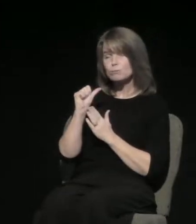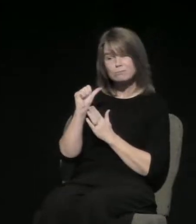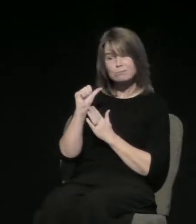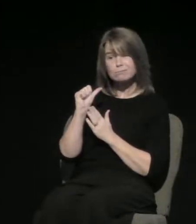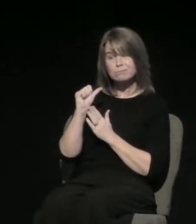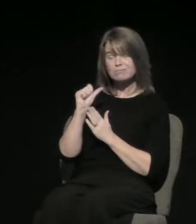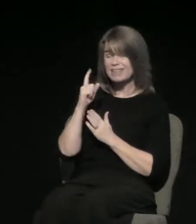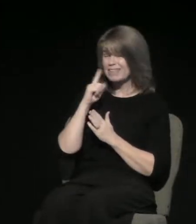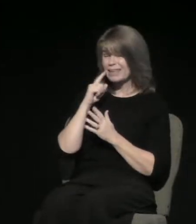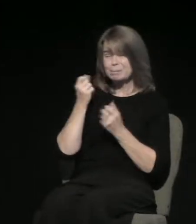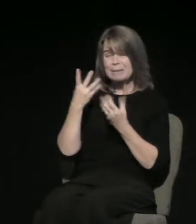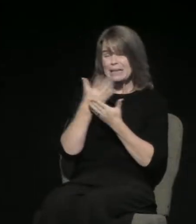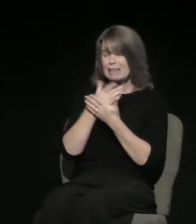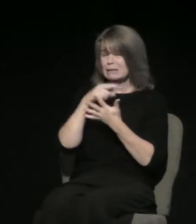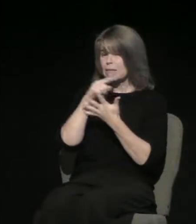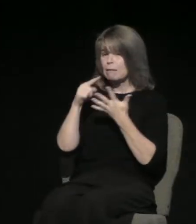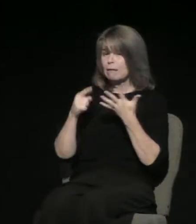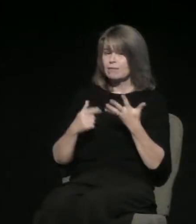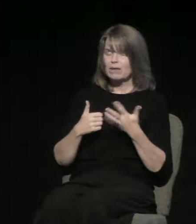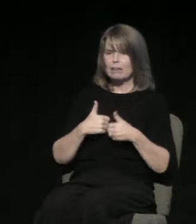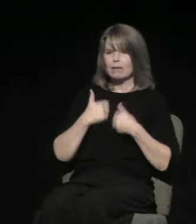Think Of A Number Of Things